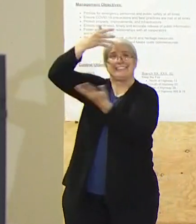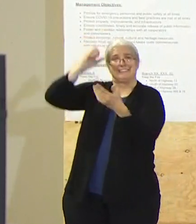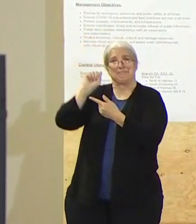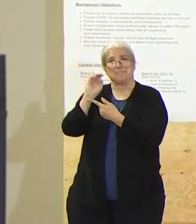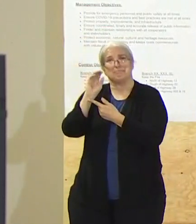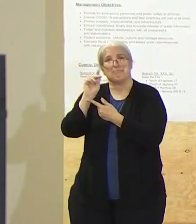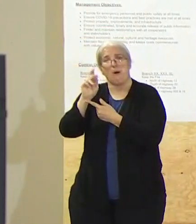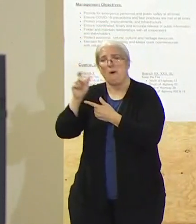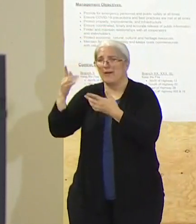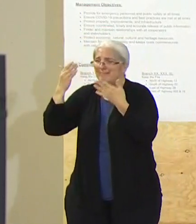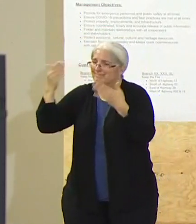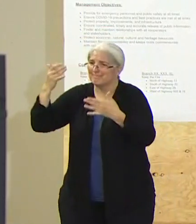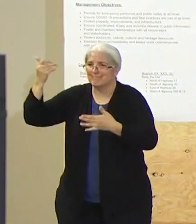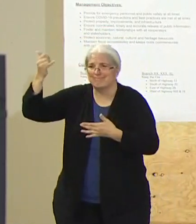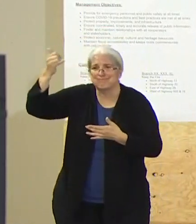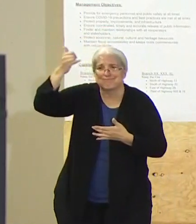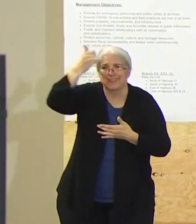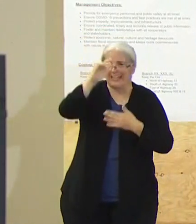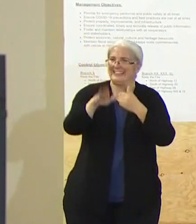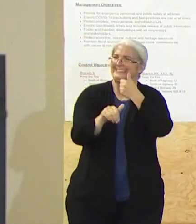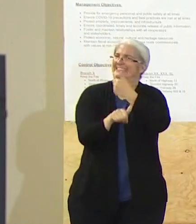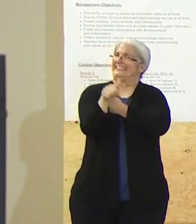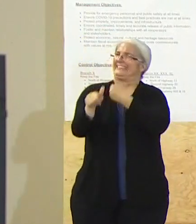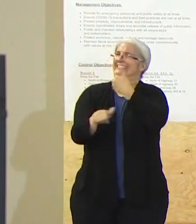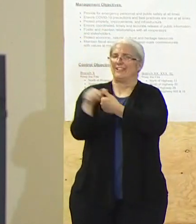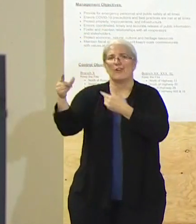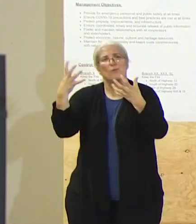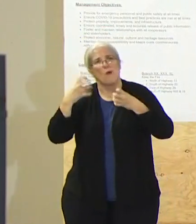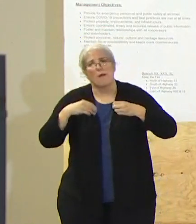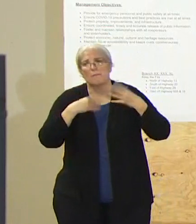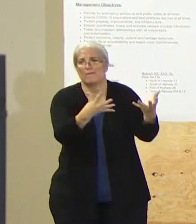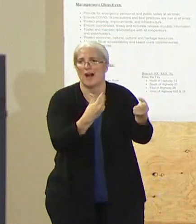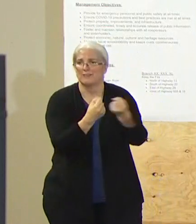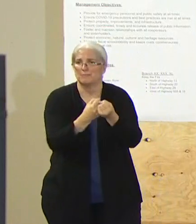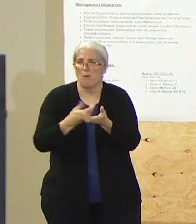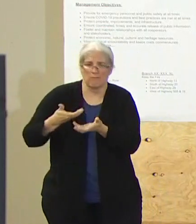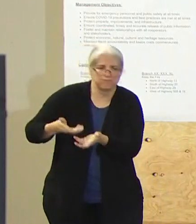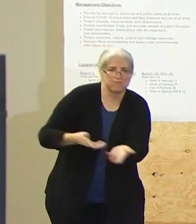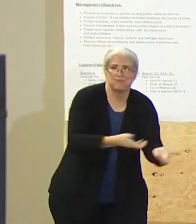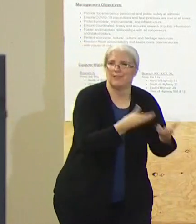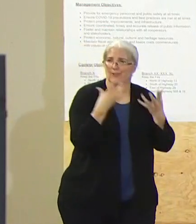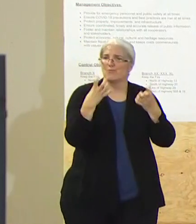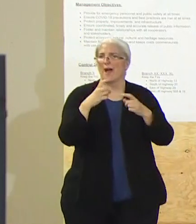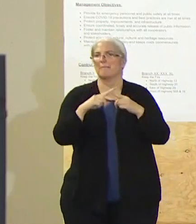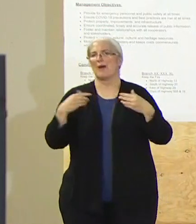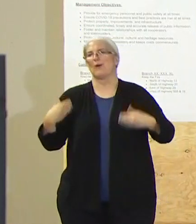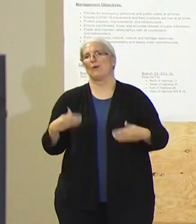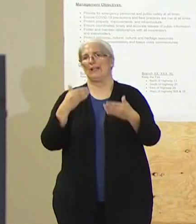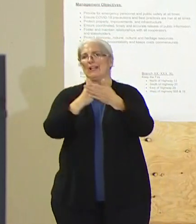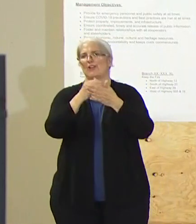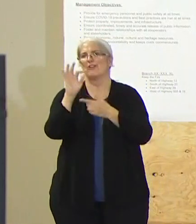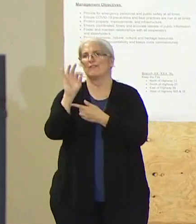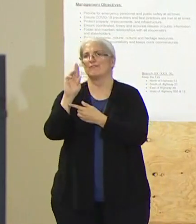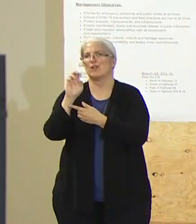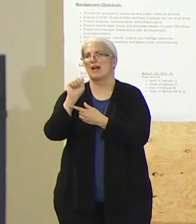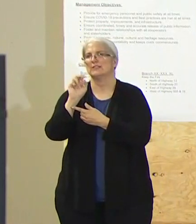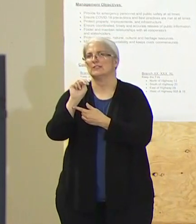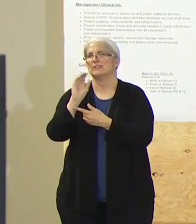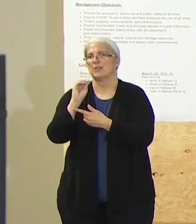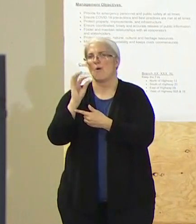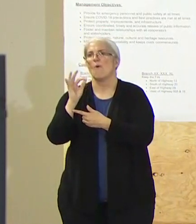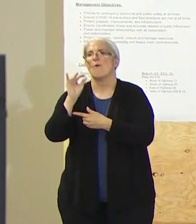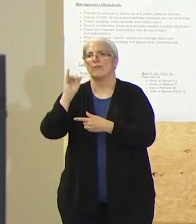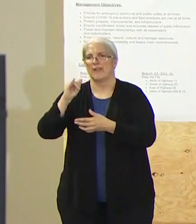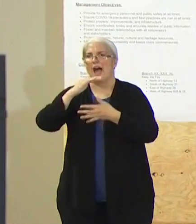suppression and air support, was out there nonetheless near Fresno and suffered the consequence of an accident in